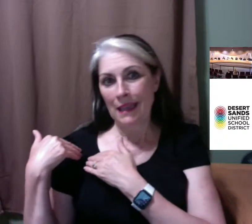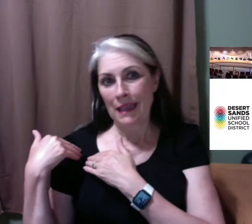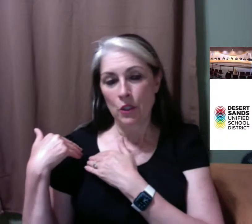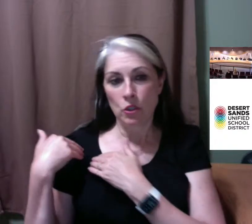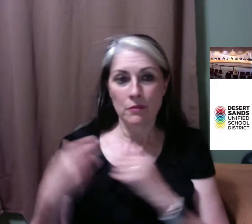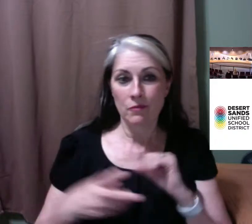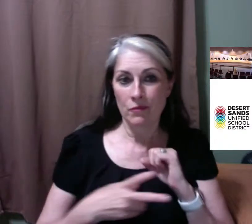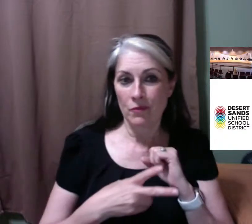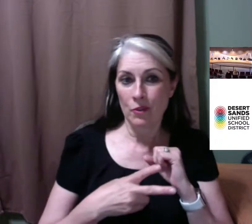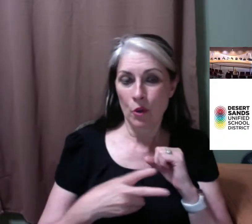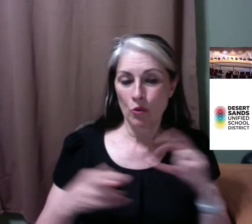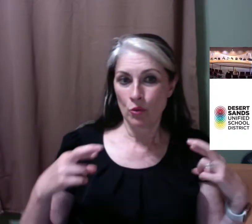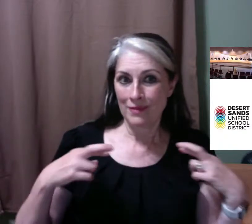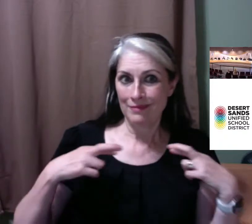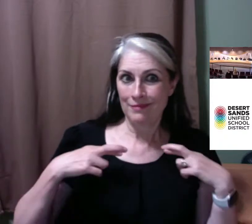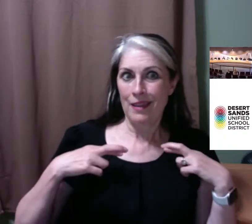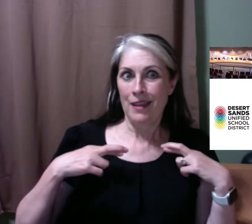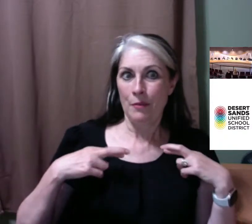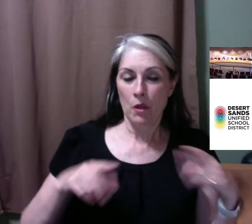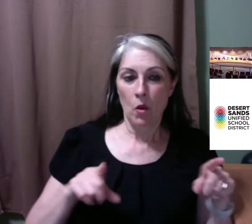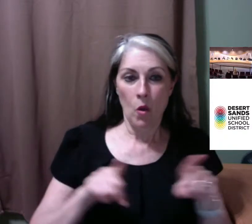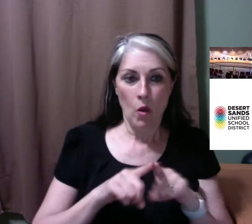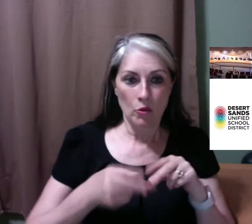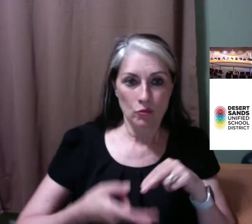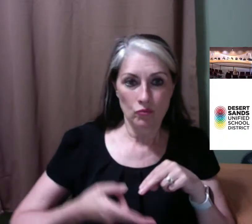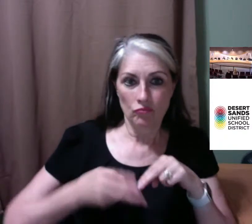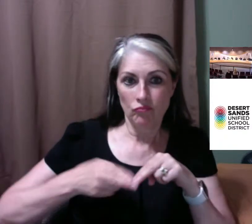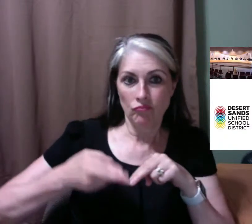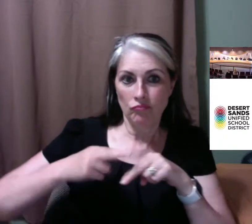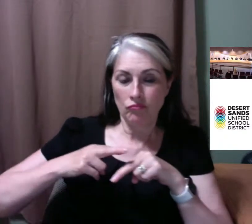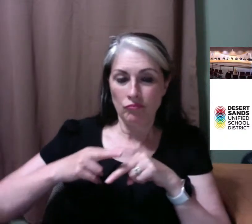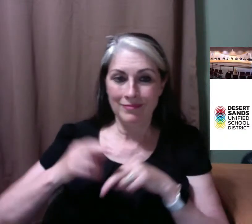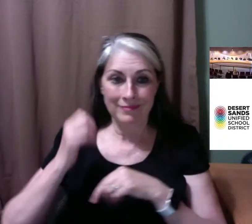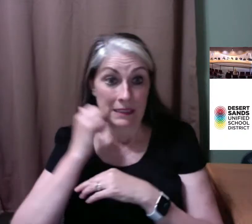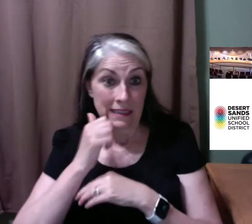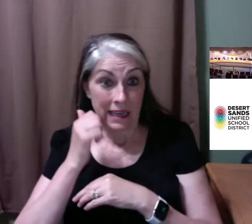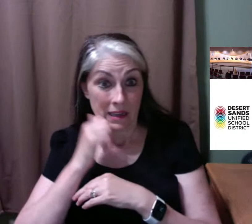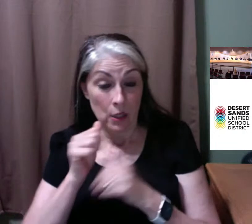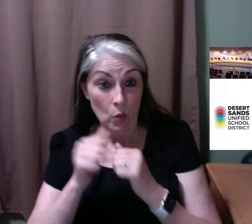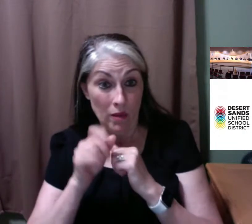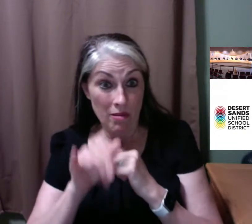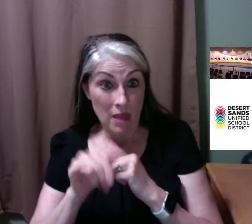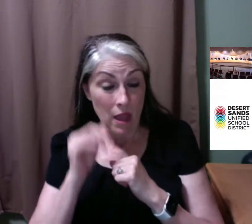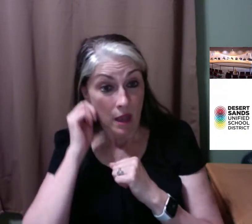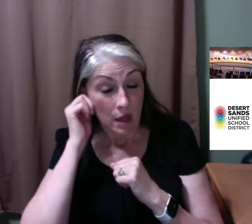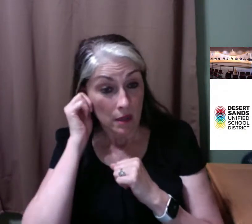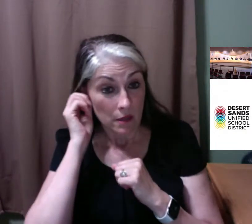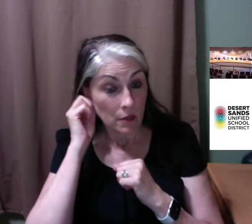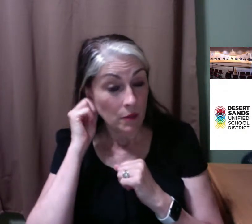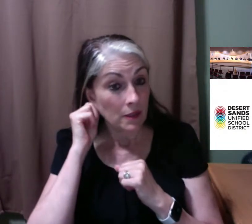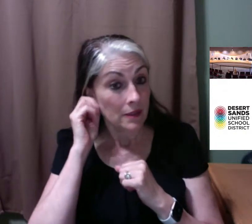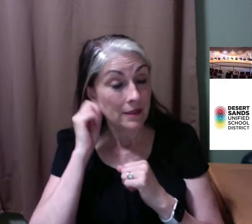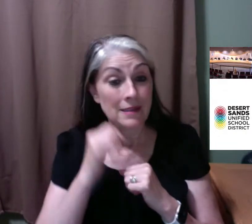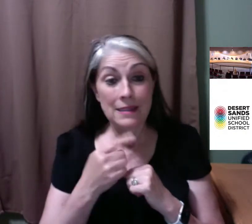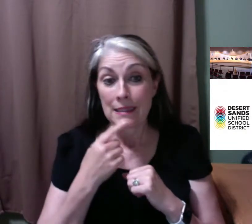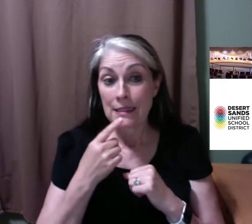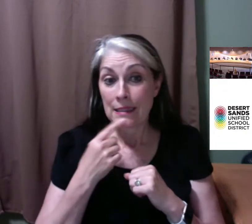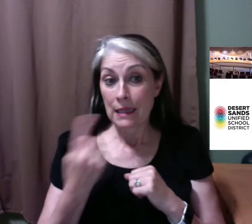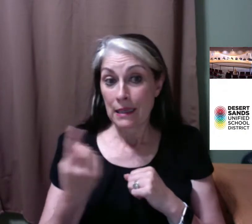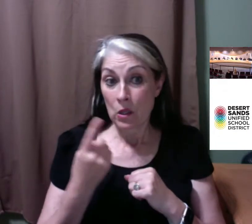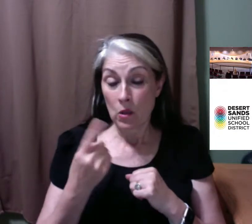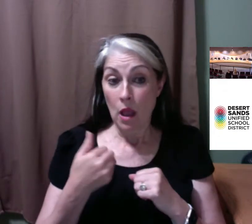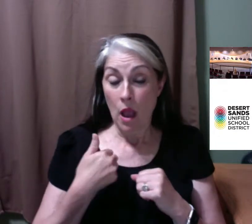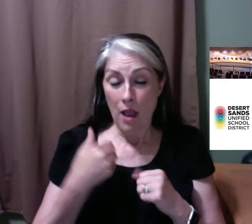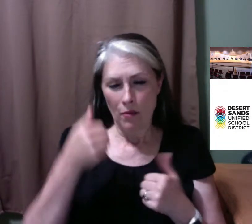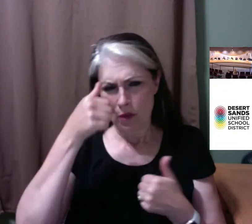pensions in addition to the rising costs that we're meeting daily. So with that, I just like to say that. And the only way I